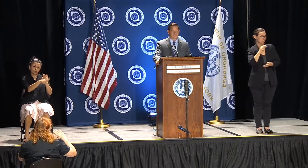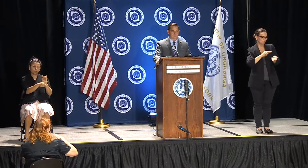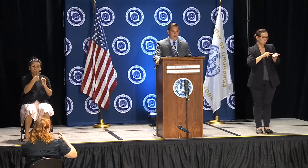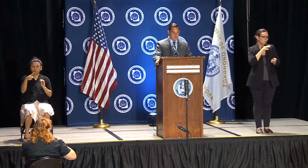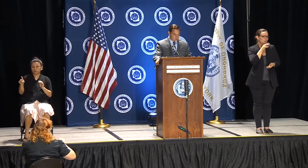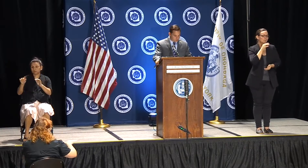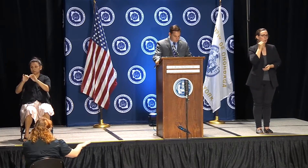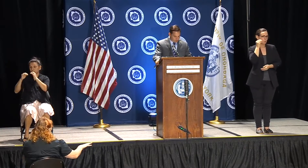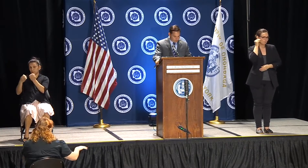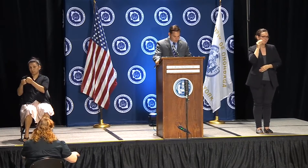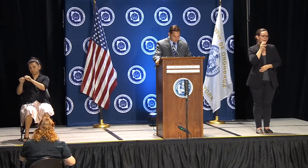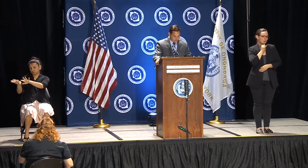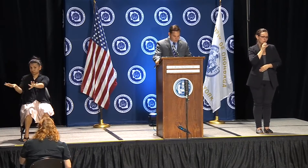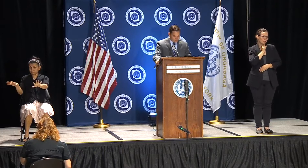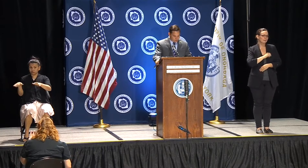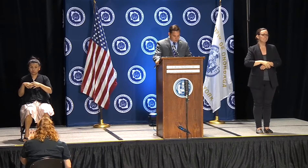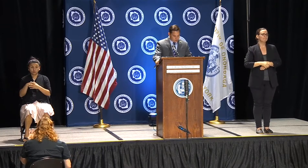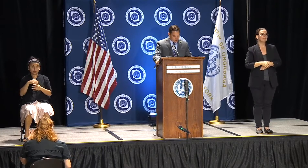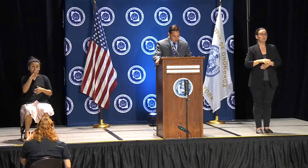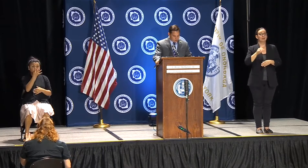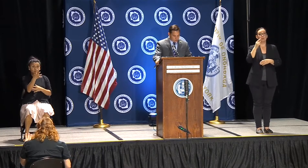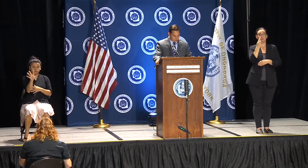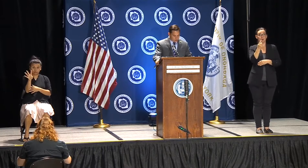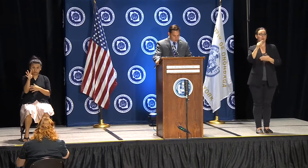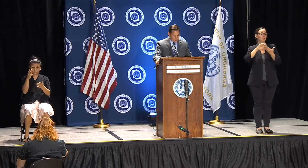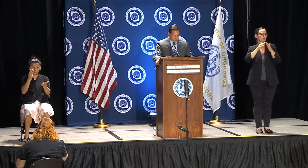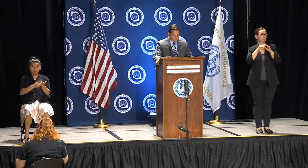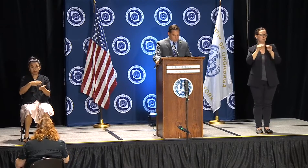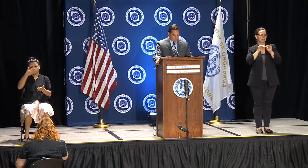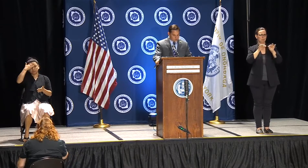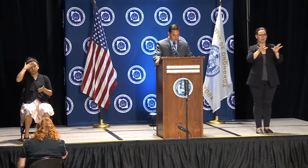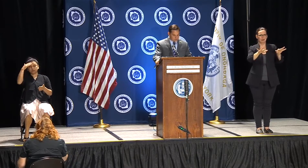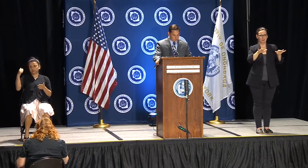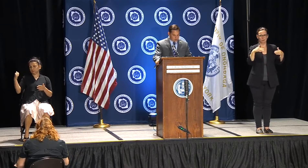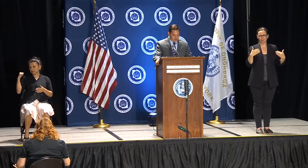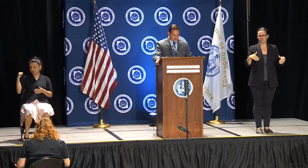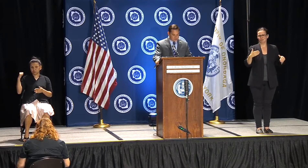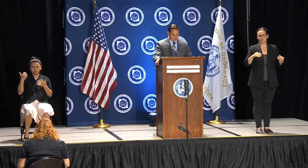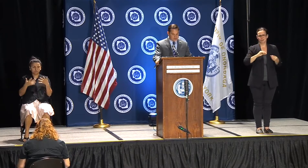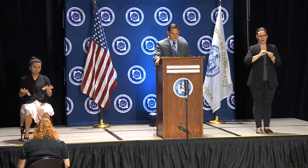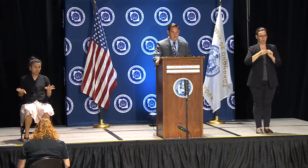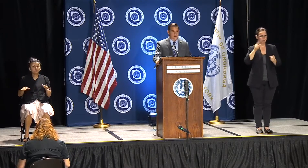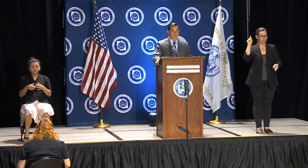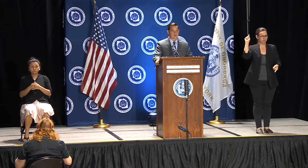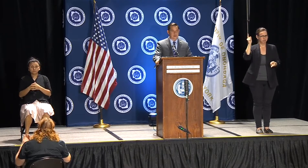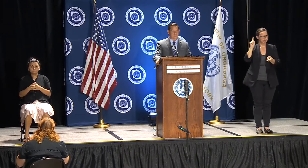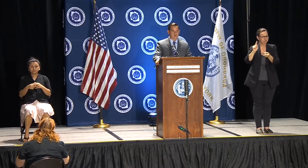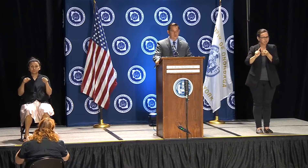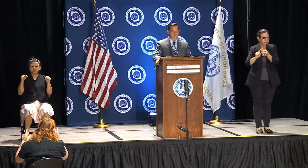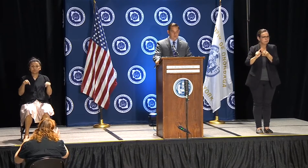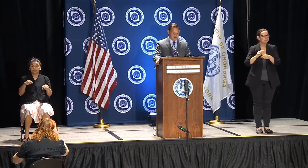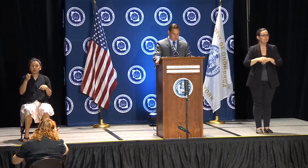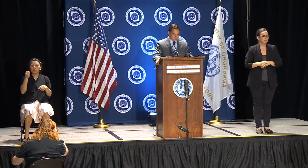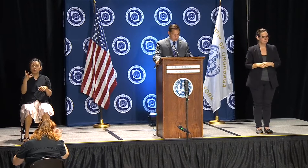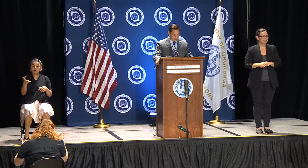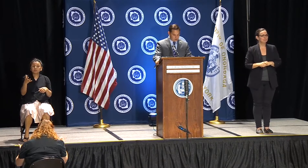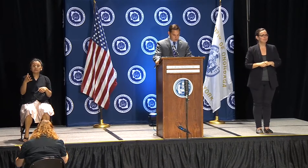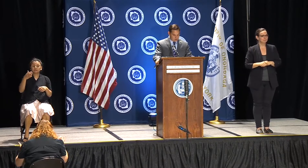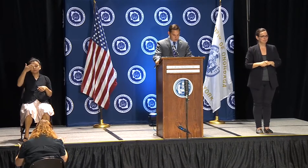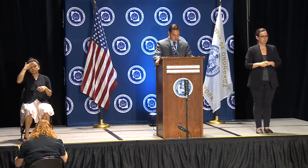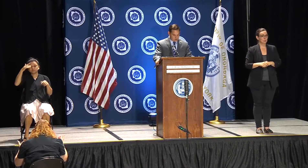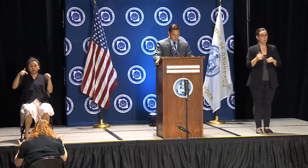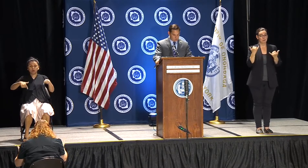great community spread number there. We currently have 171 active cases, down 2 from